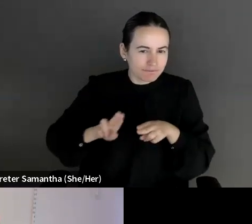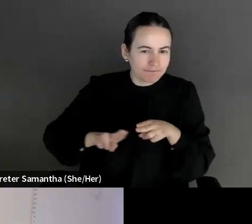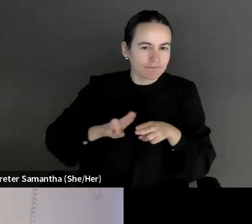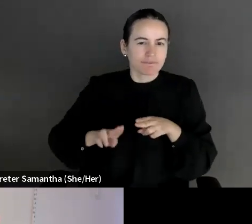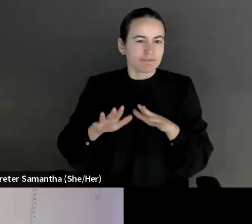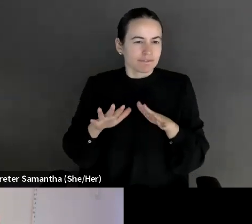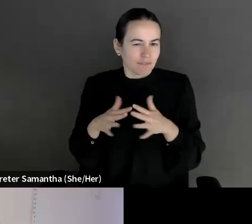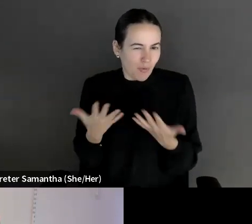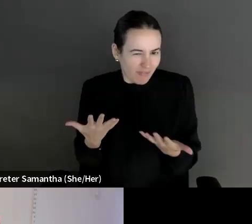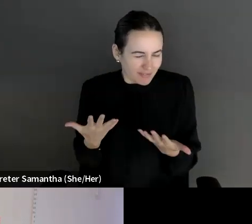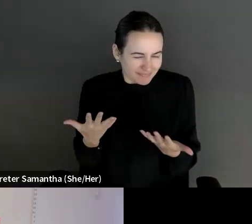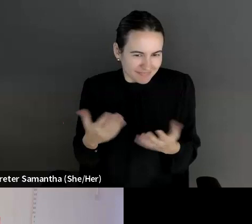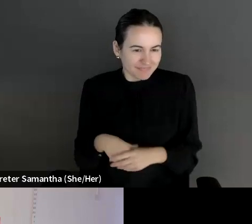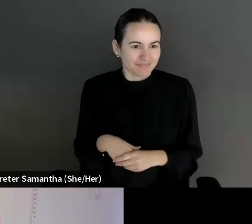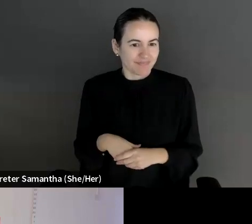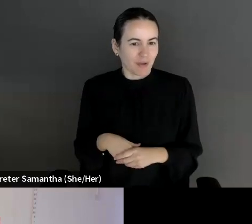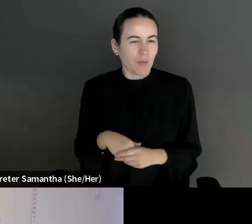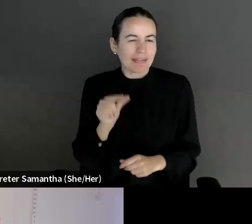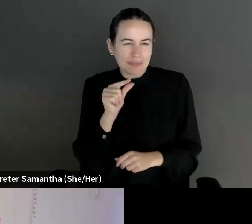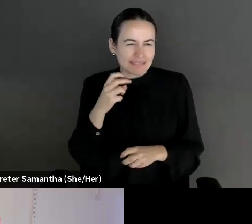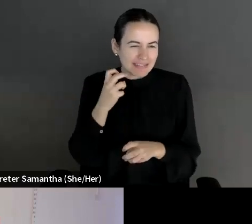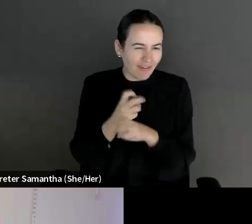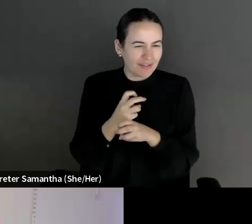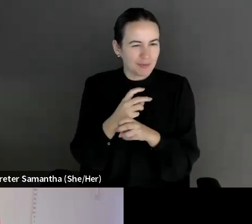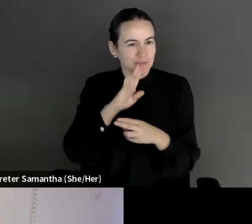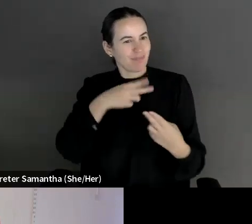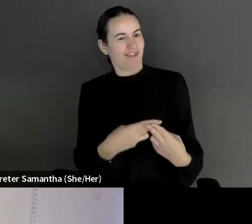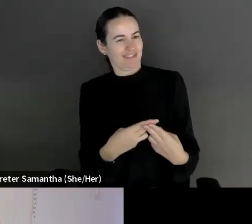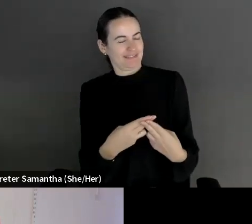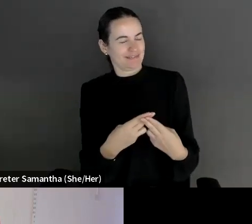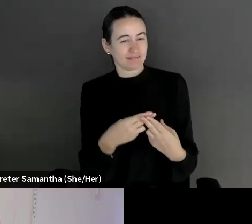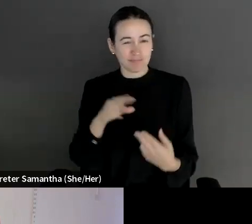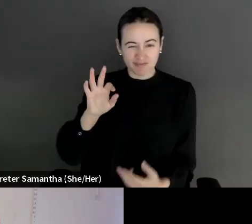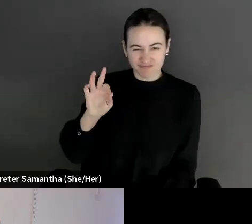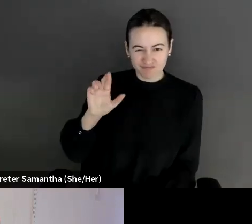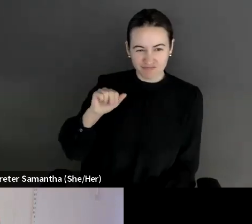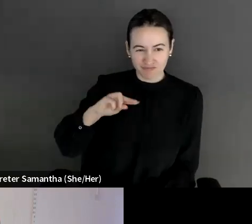So therefore it's hard to respond to your question. Franz, would you like to add something?